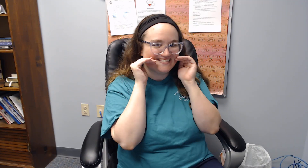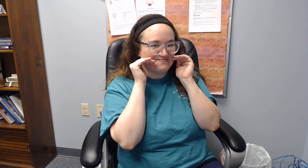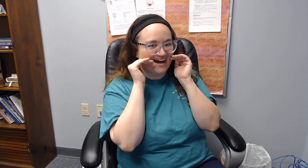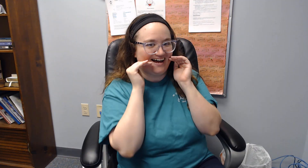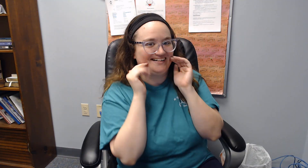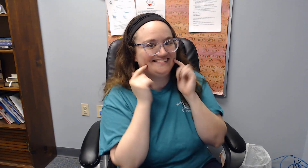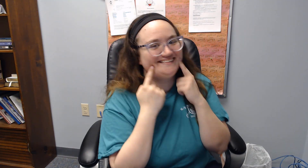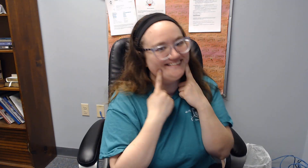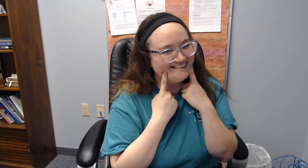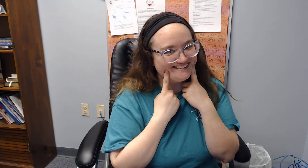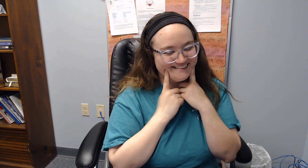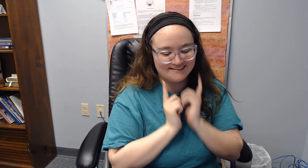Smile.